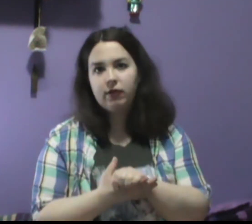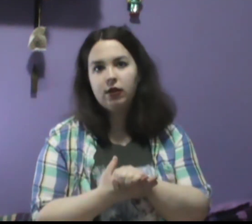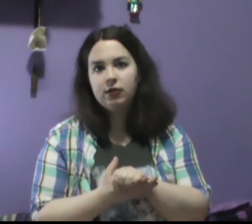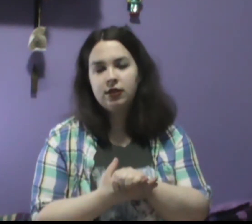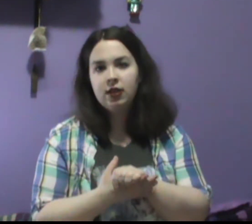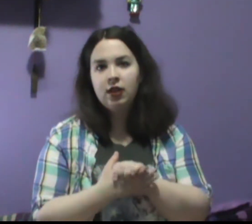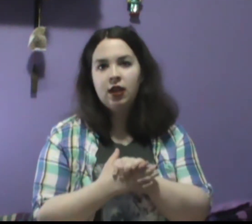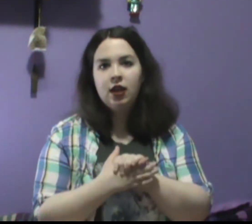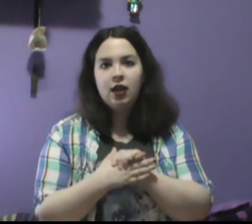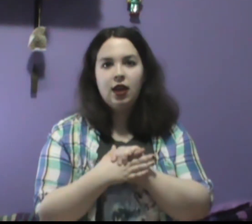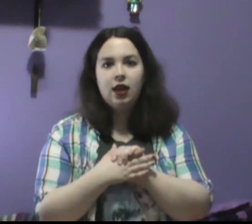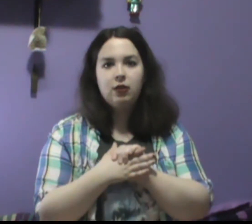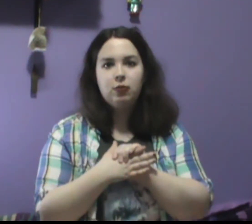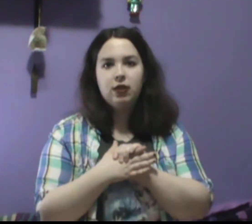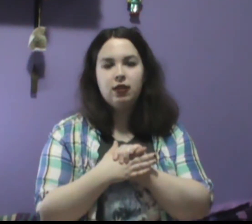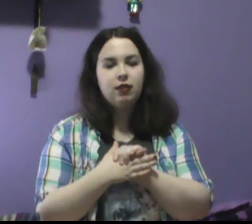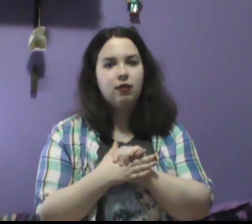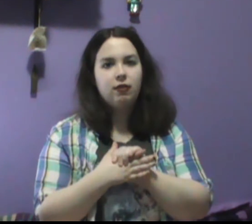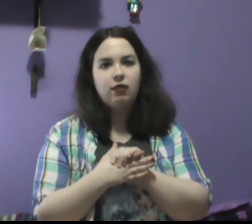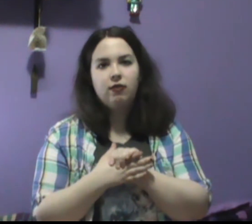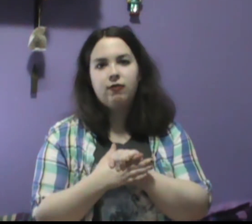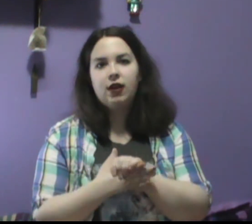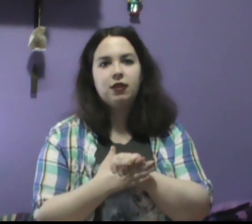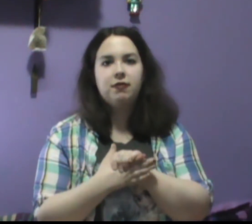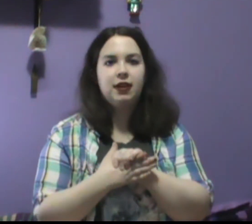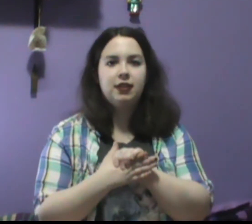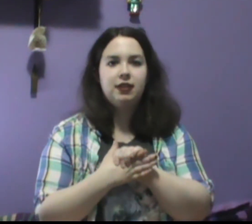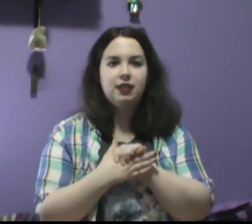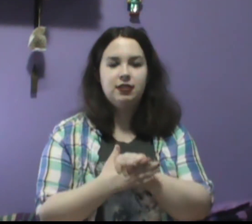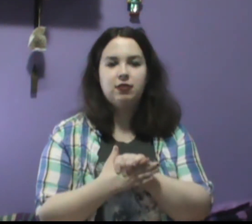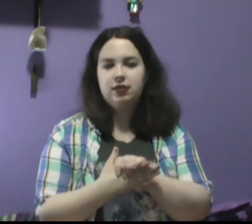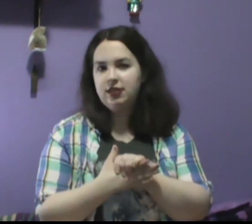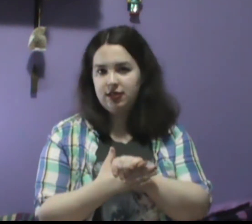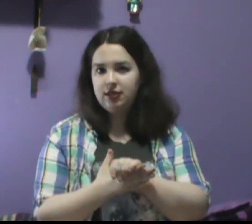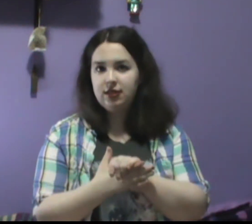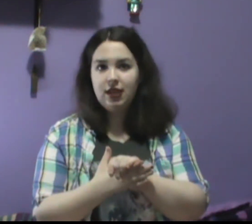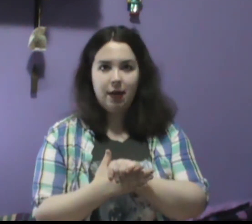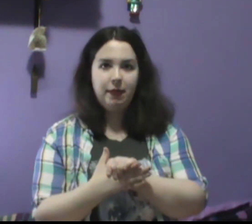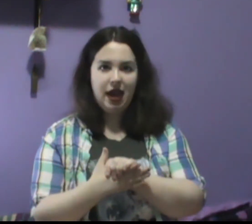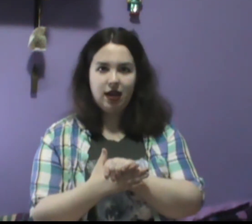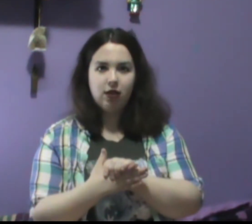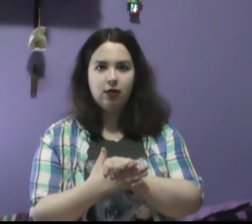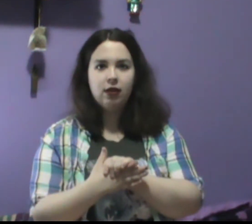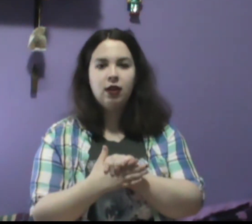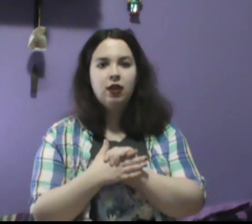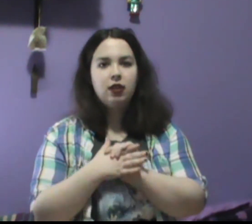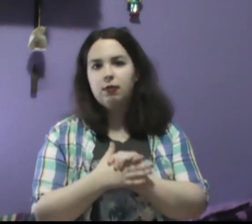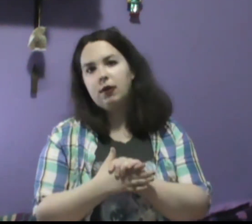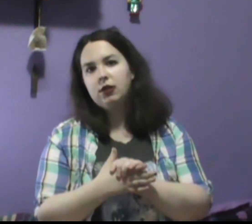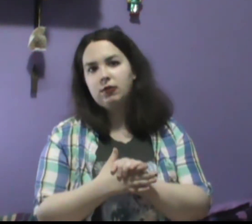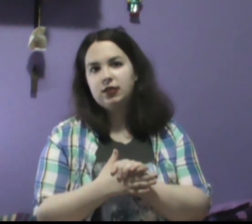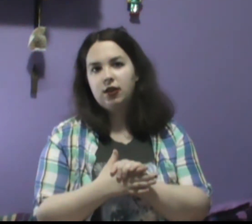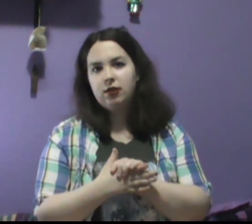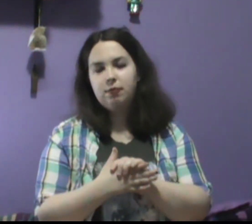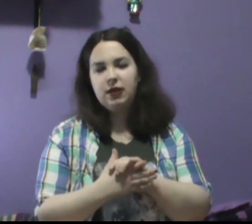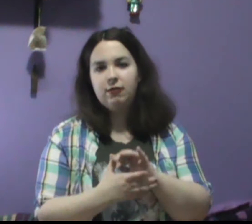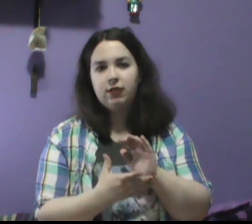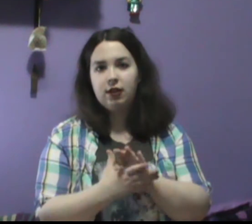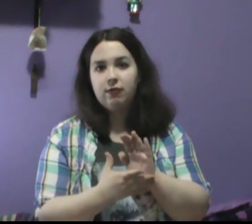fault. And when the father finally did sort of snap back at her, the mother was there to be there for